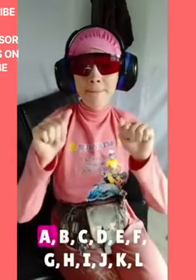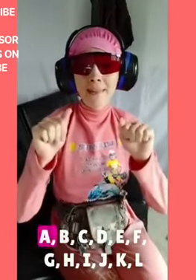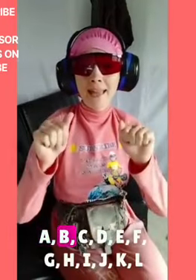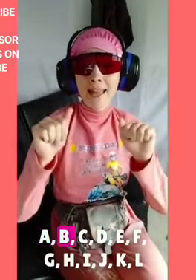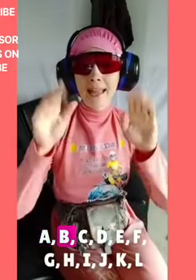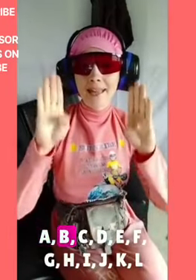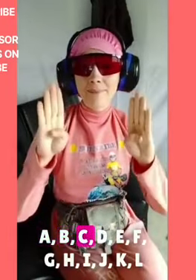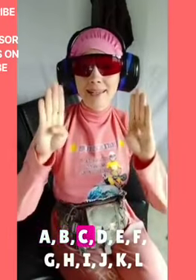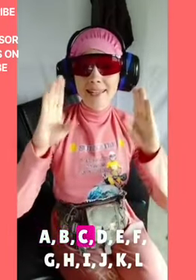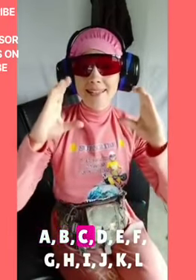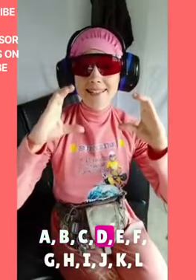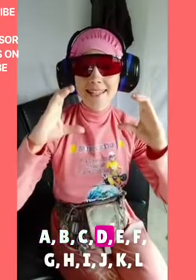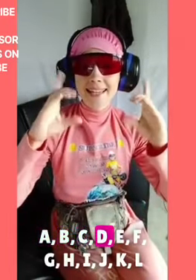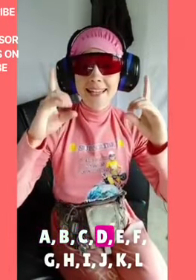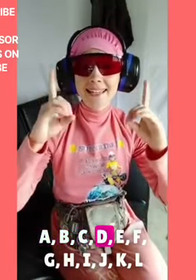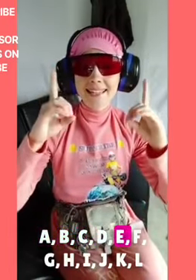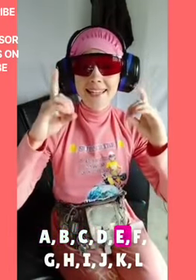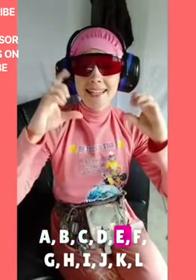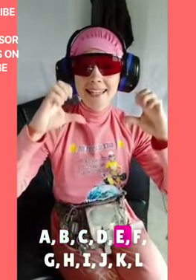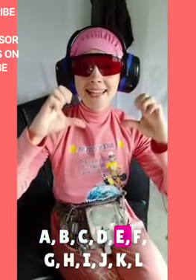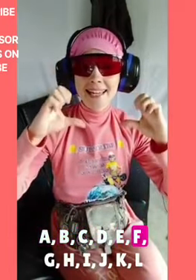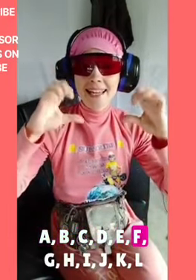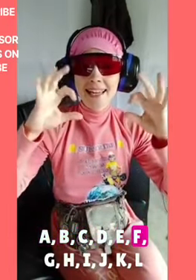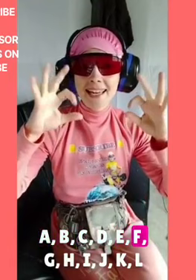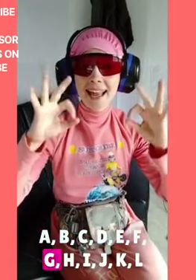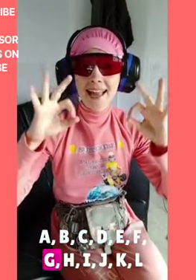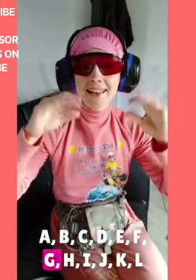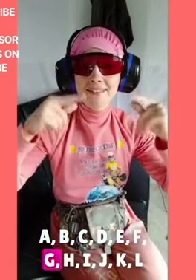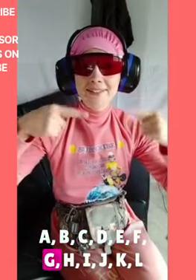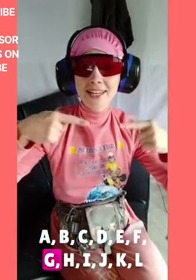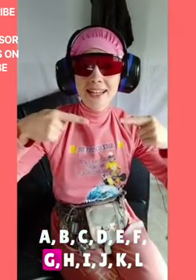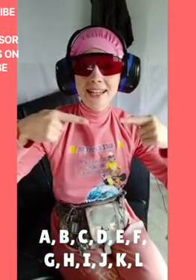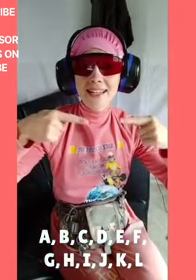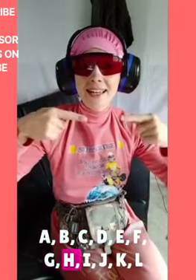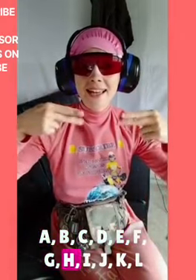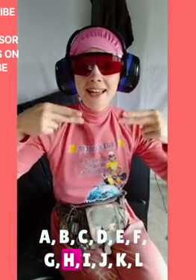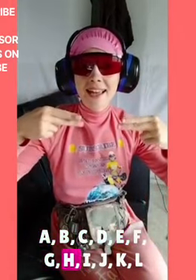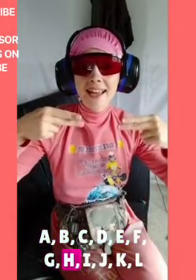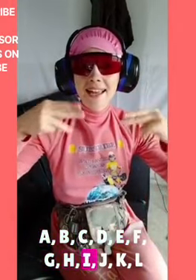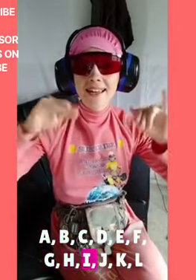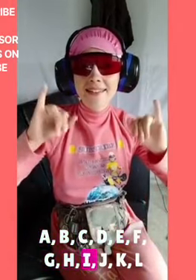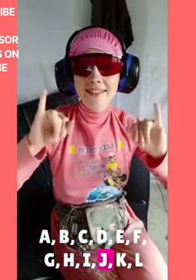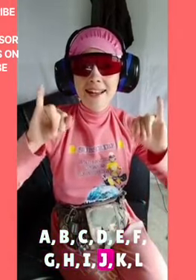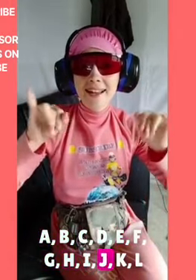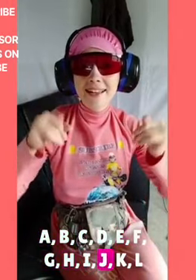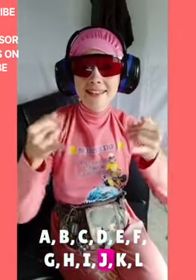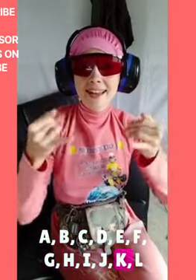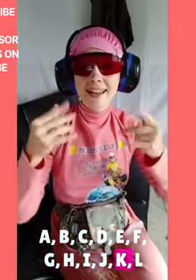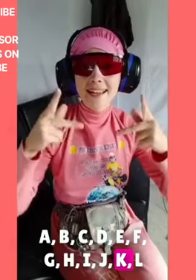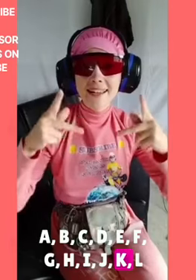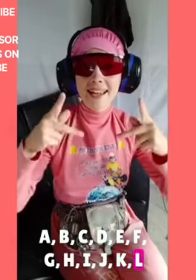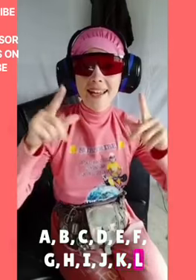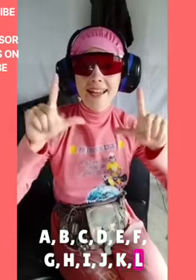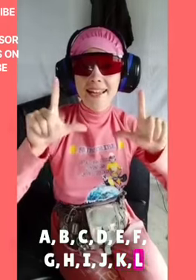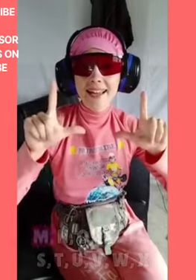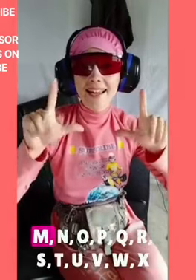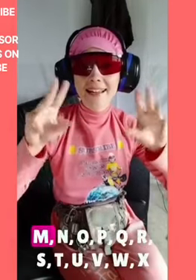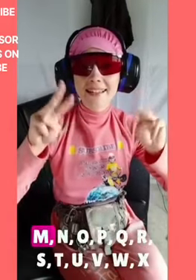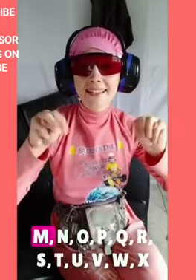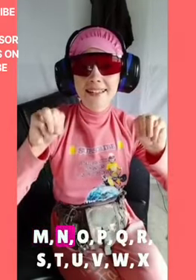A, B, C, D, E, F, G, H, I, J, K, L, M,